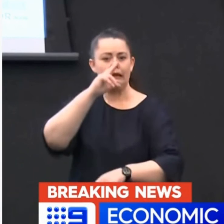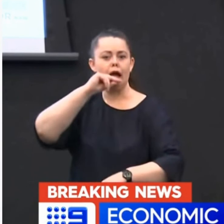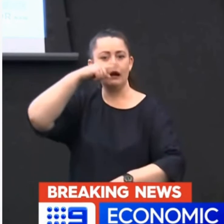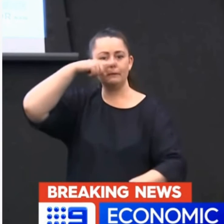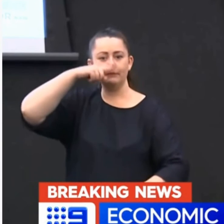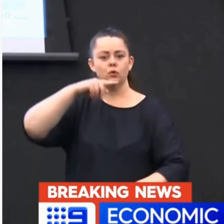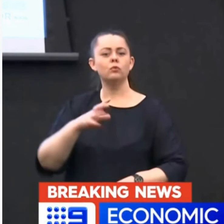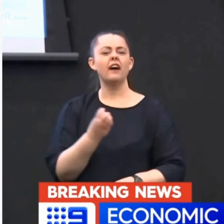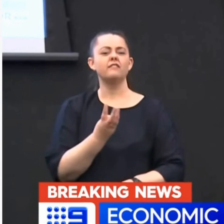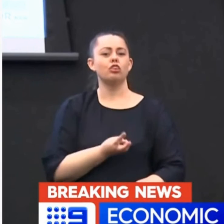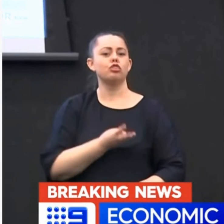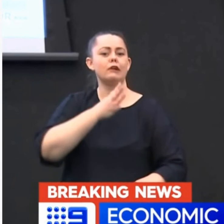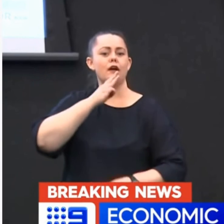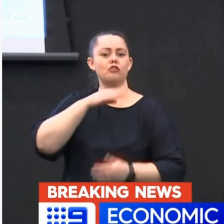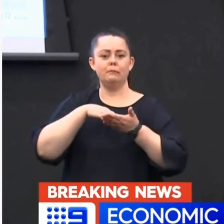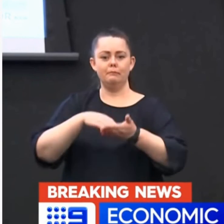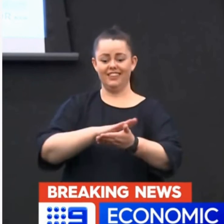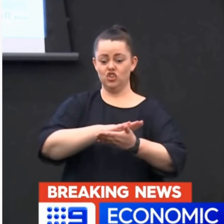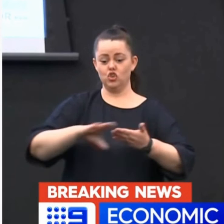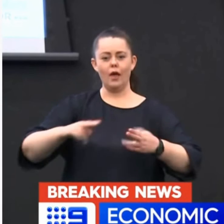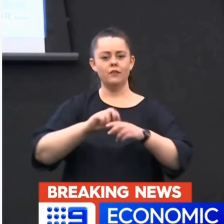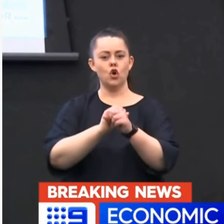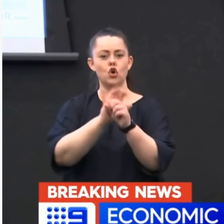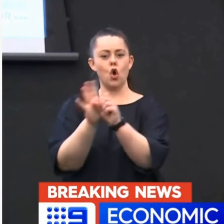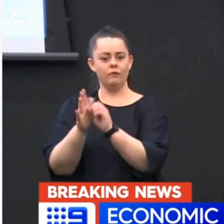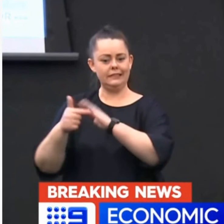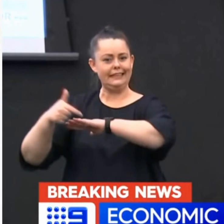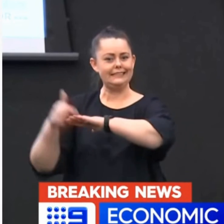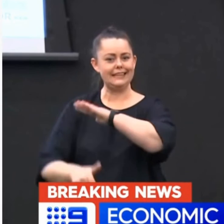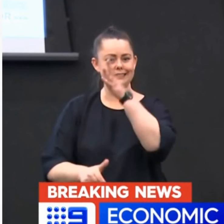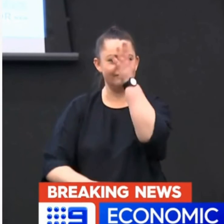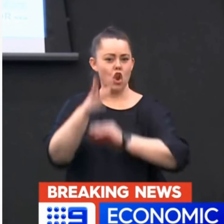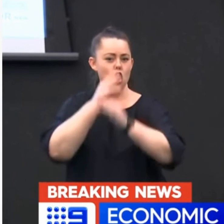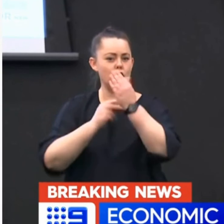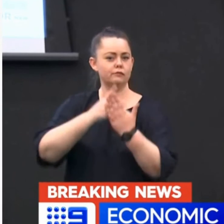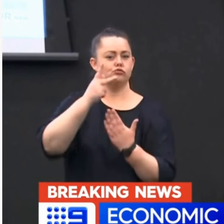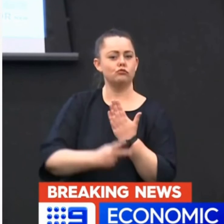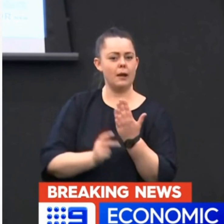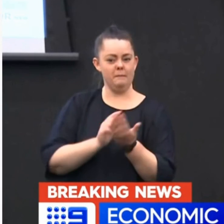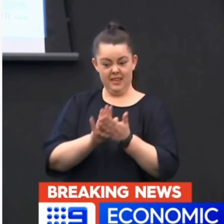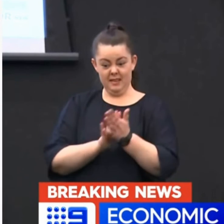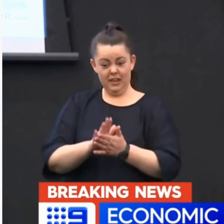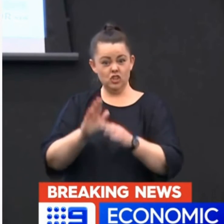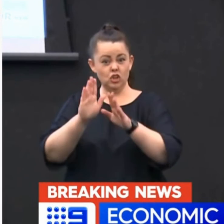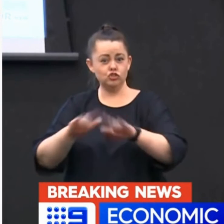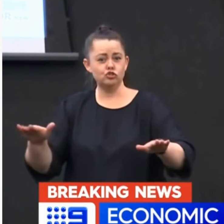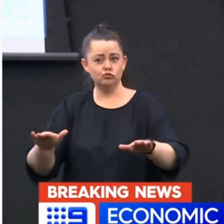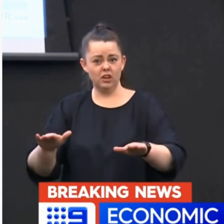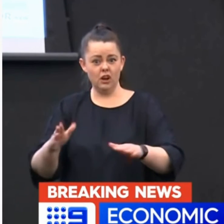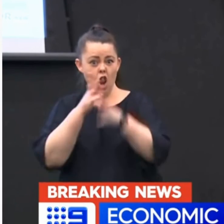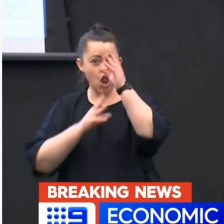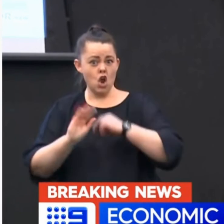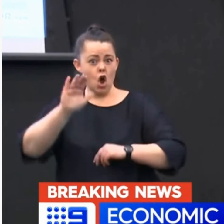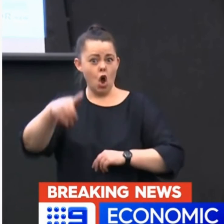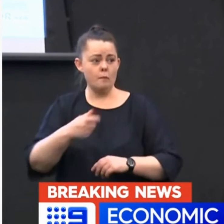million in our COVID intensive learning program to make sure that no kid falls behind. Many of us were homeschooling.